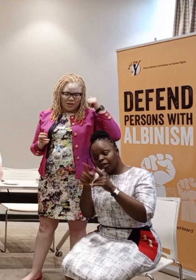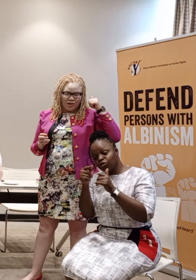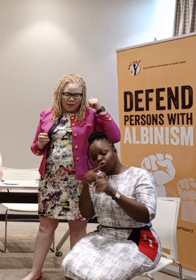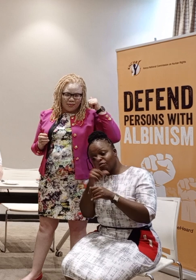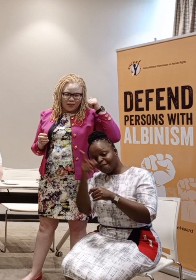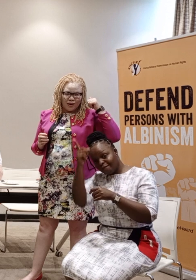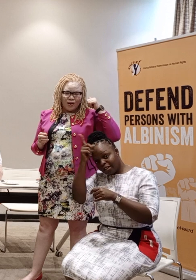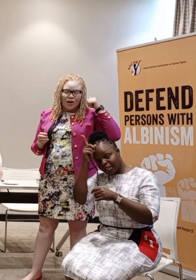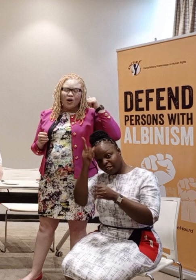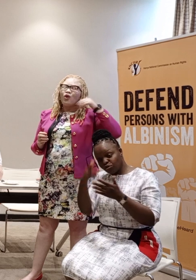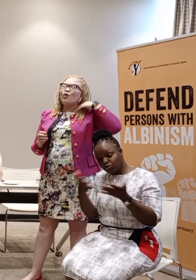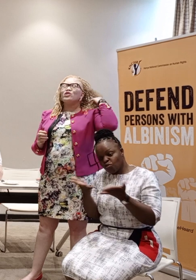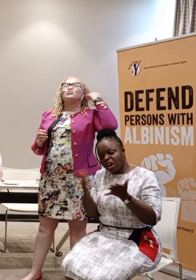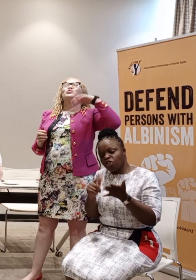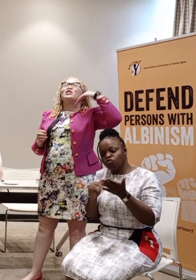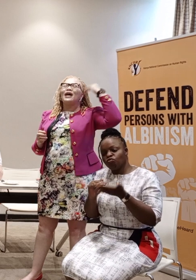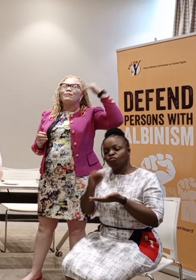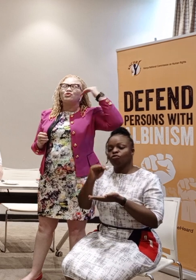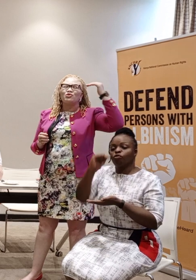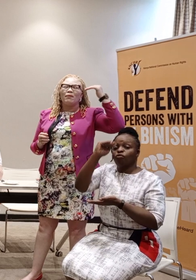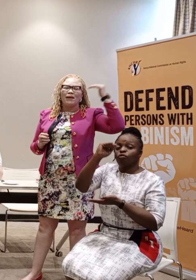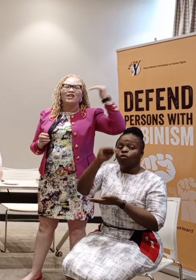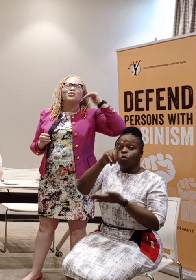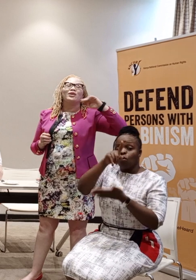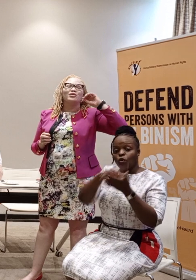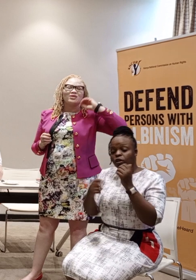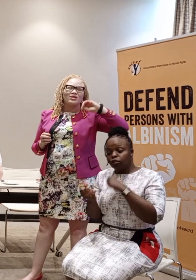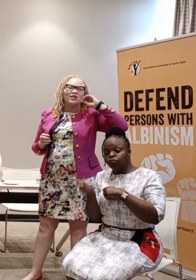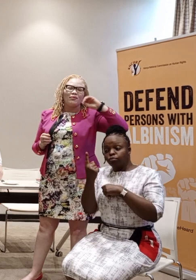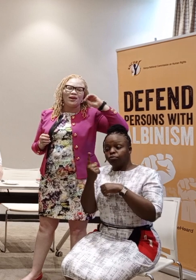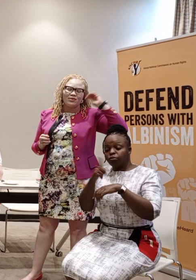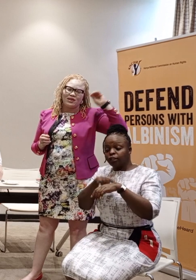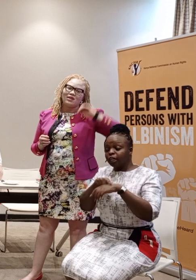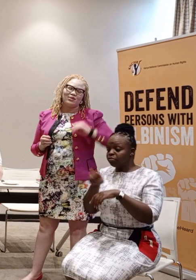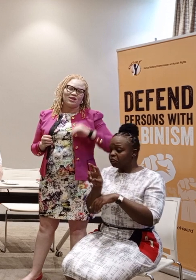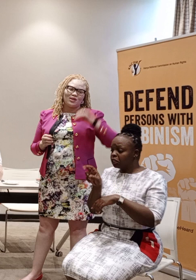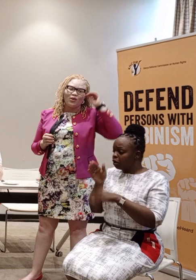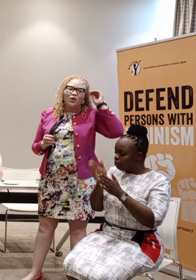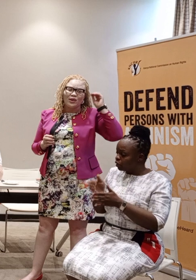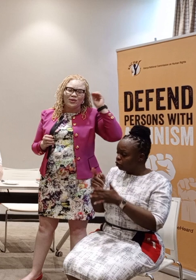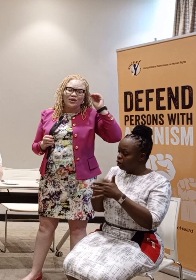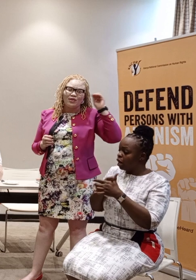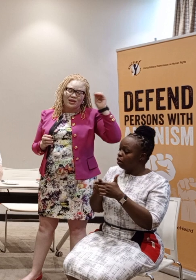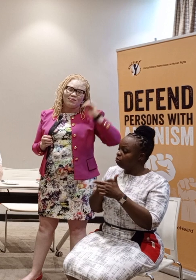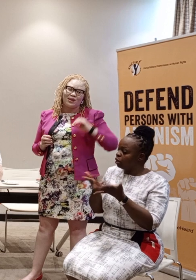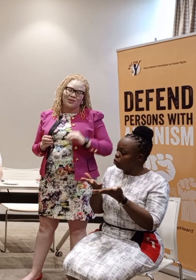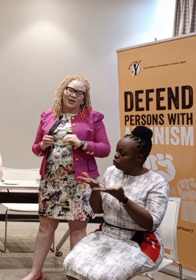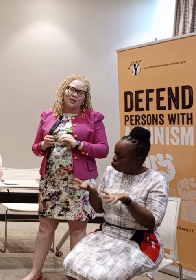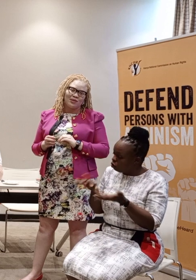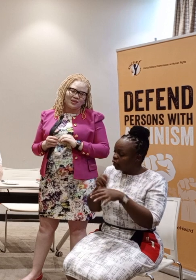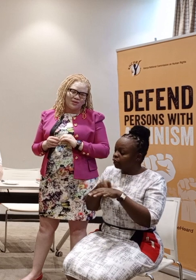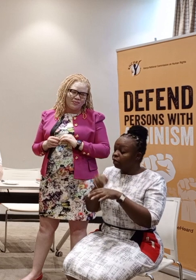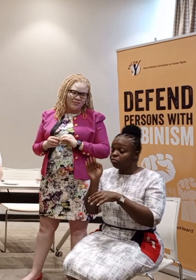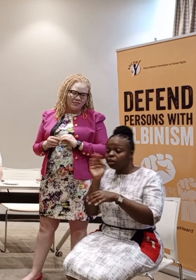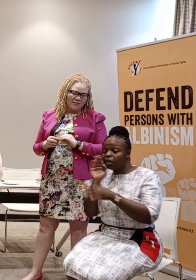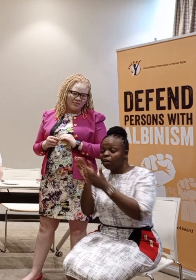you grew up. What would come to your mind when you see someone with albinism, or when you hear of somebody with